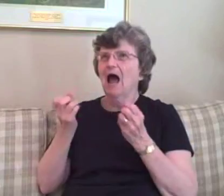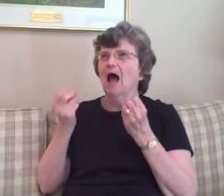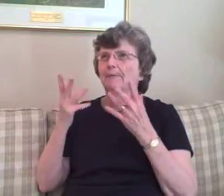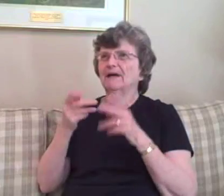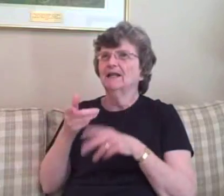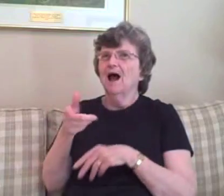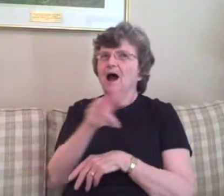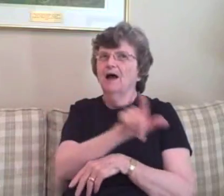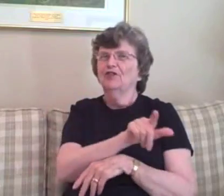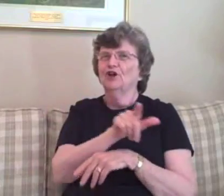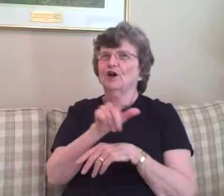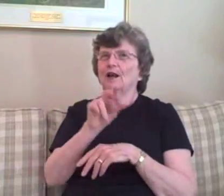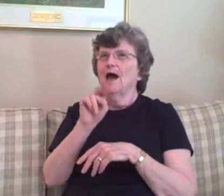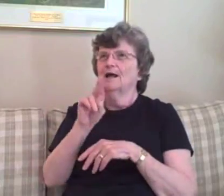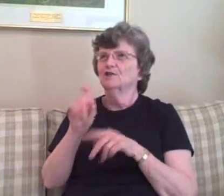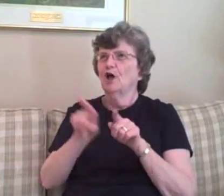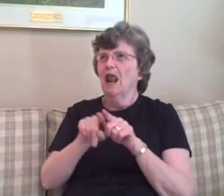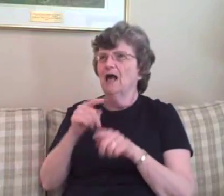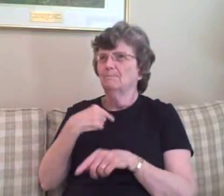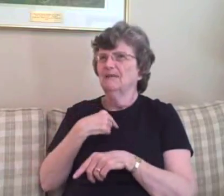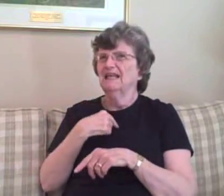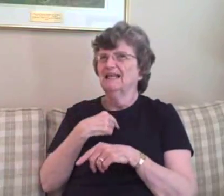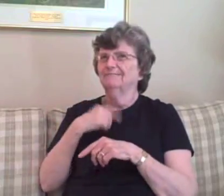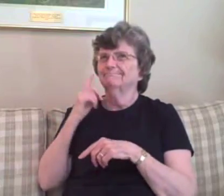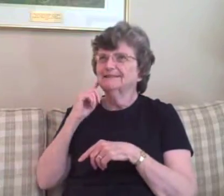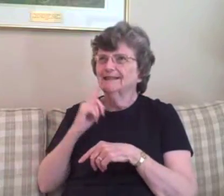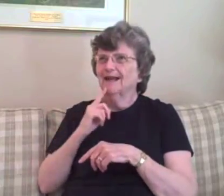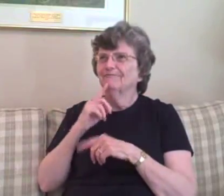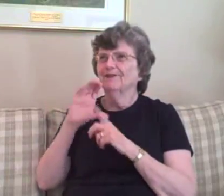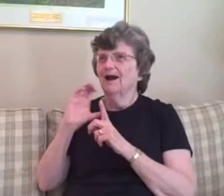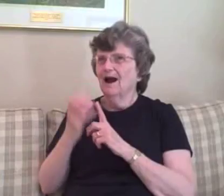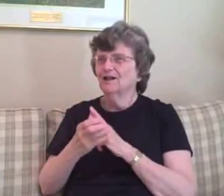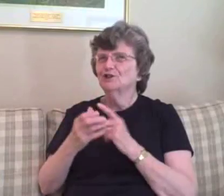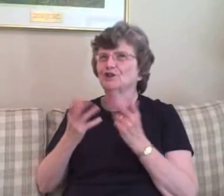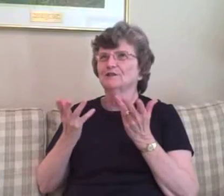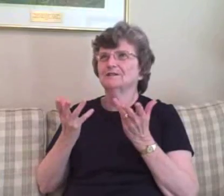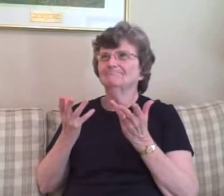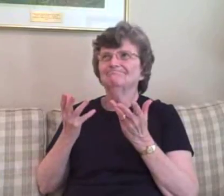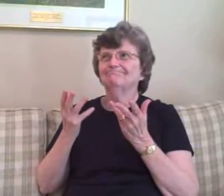realize that there were many other nuns just like me, culturally deaf.